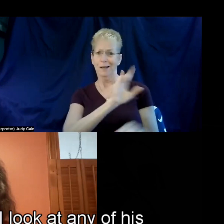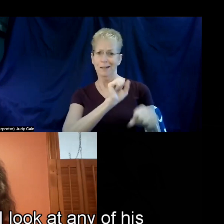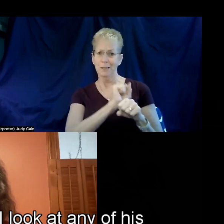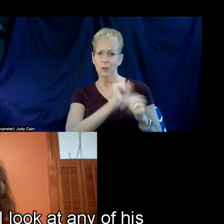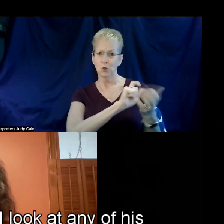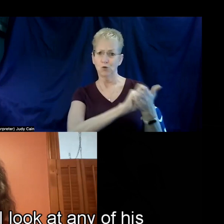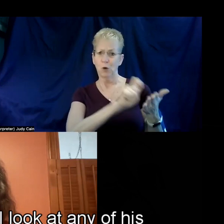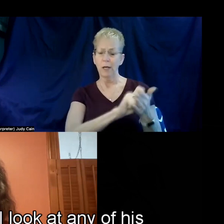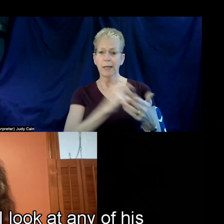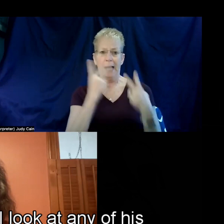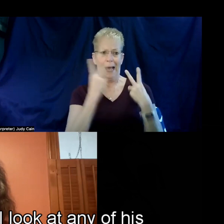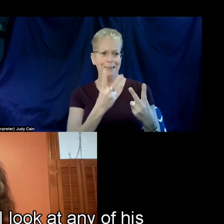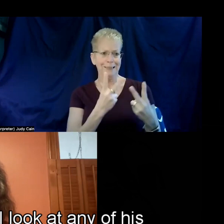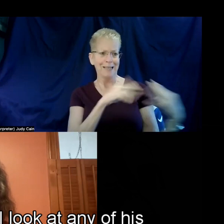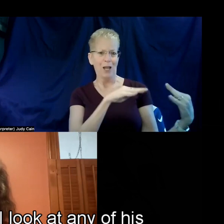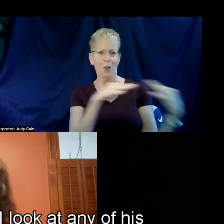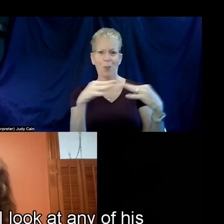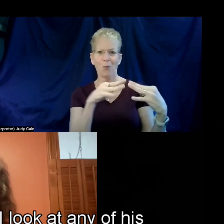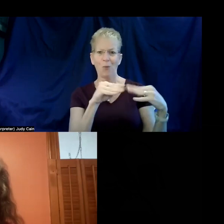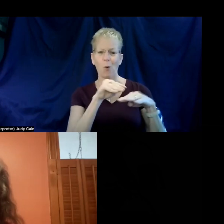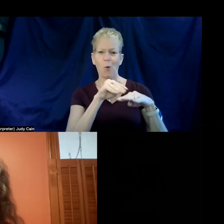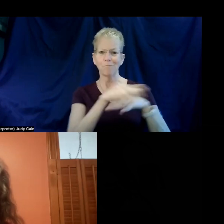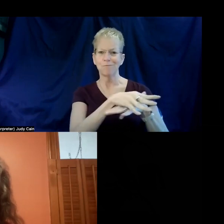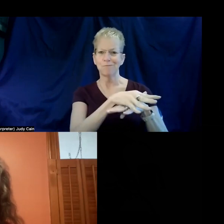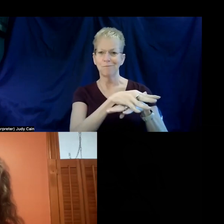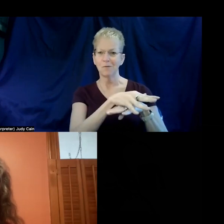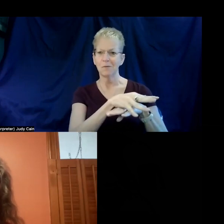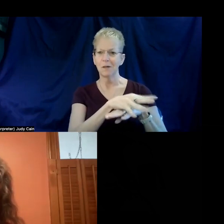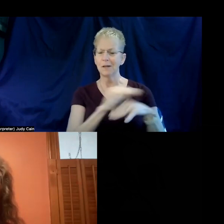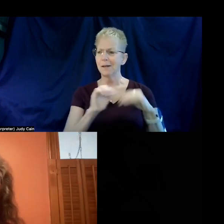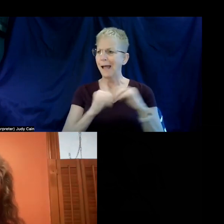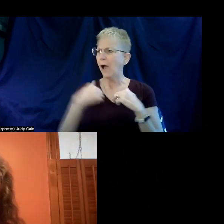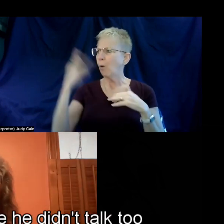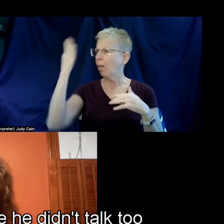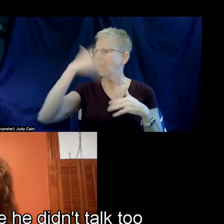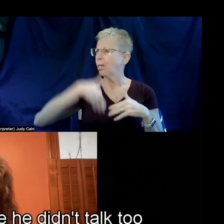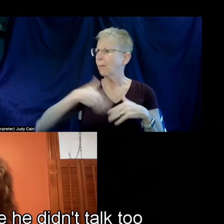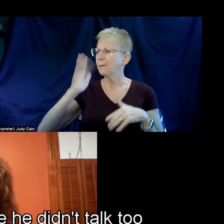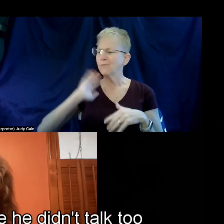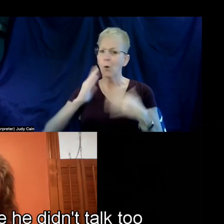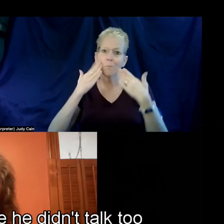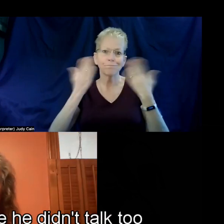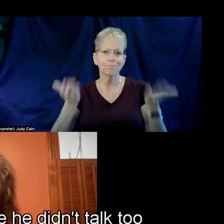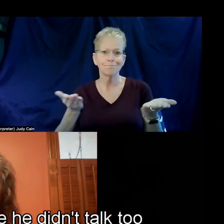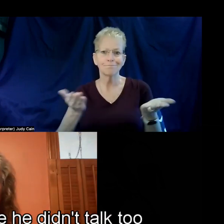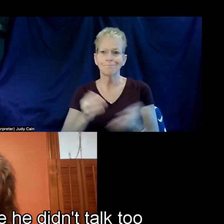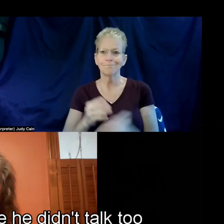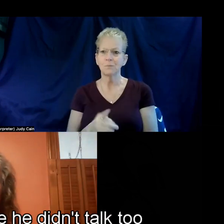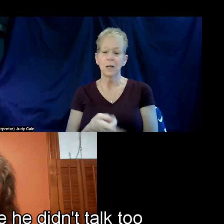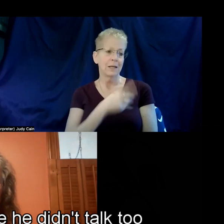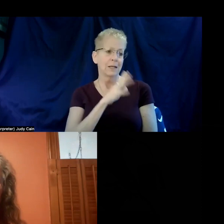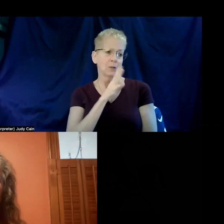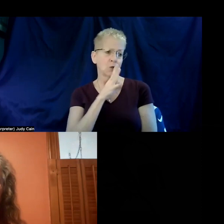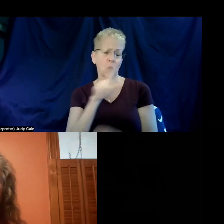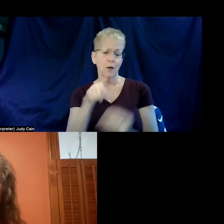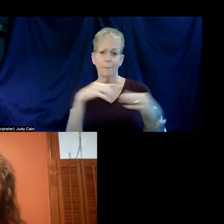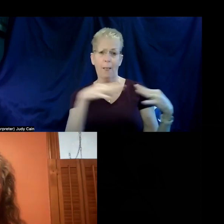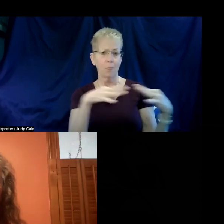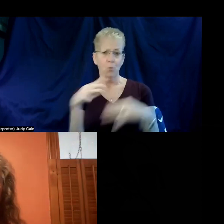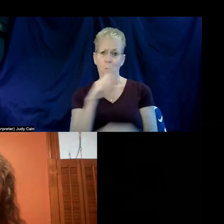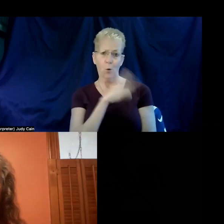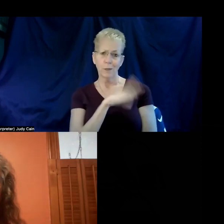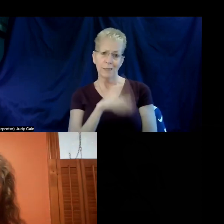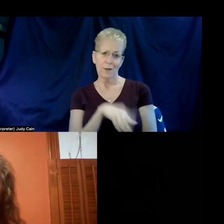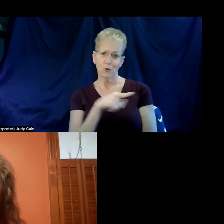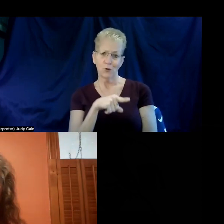I see the war in it. It's like, how did I not see this before? Well, mostly because he didn't talk too much about it. He